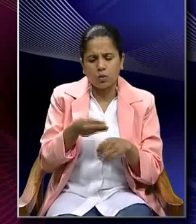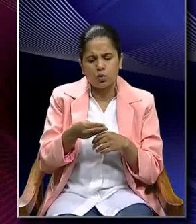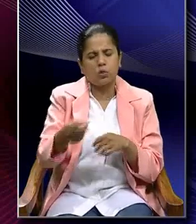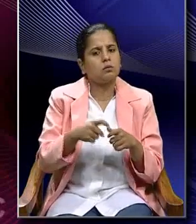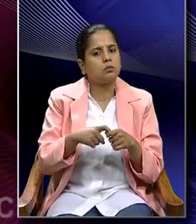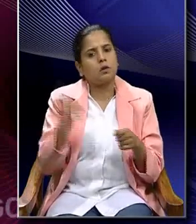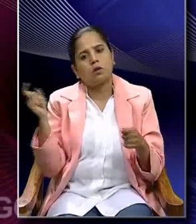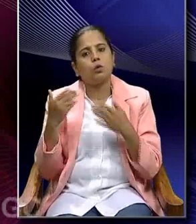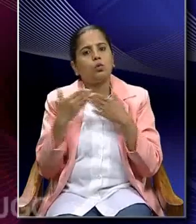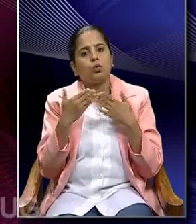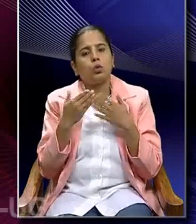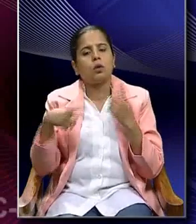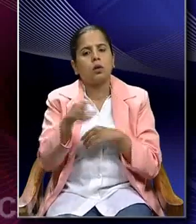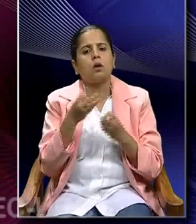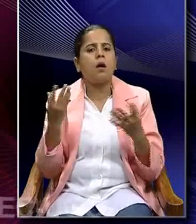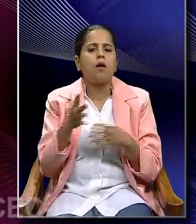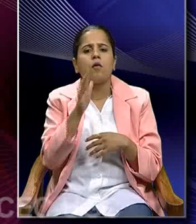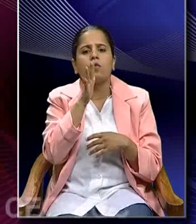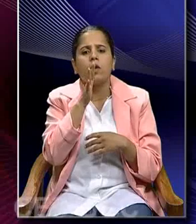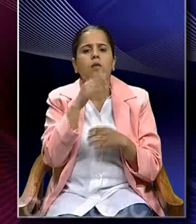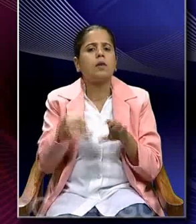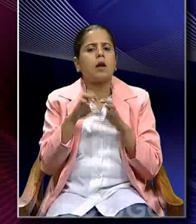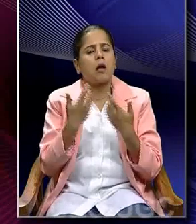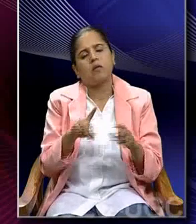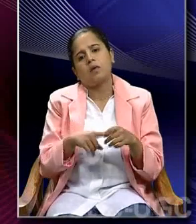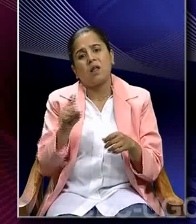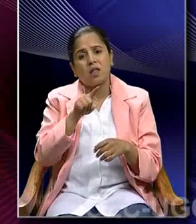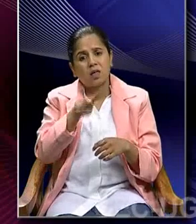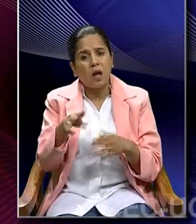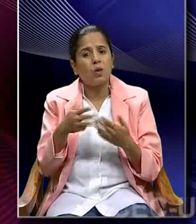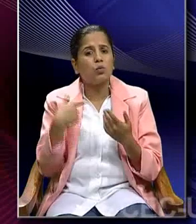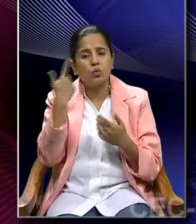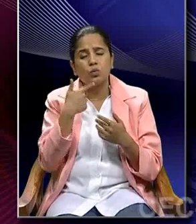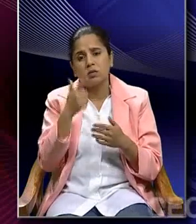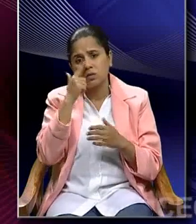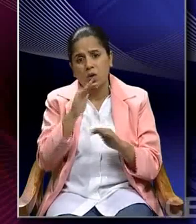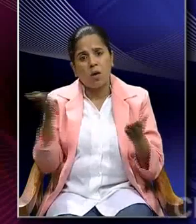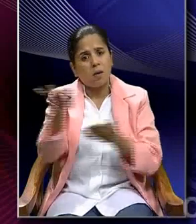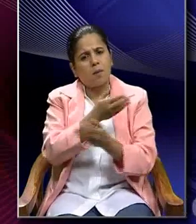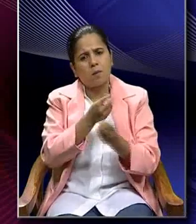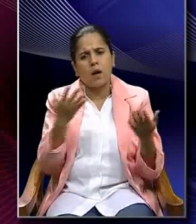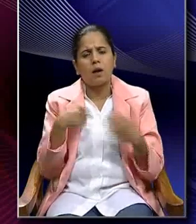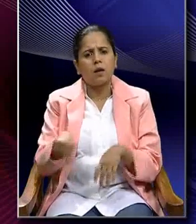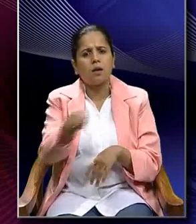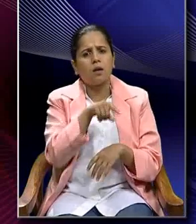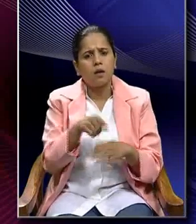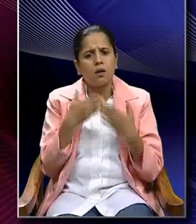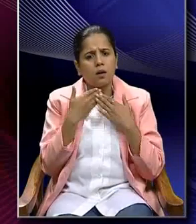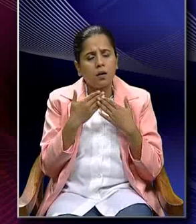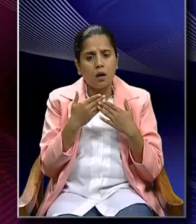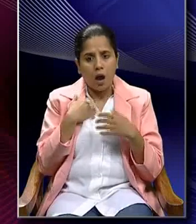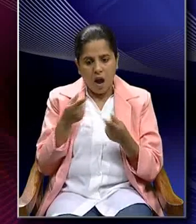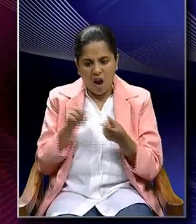out after elementary education. Thousands of girls drop out of school after attaining